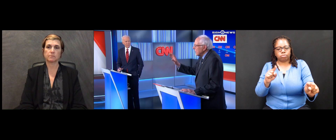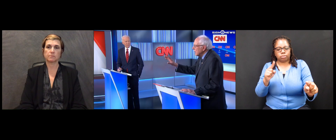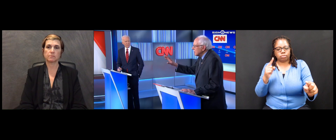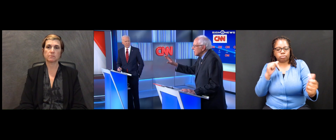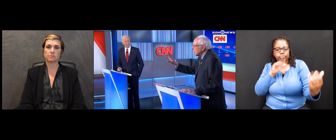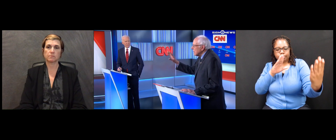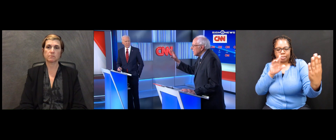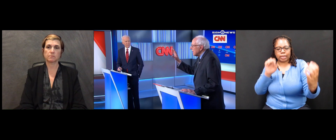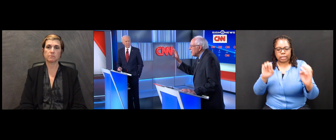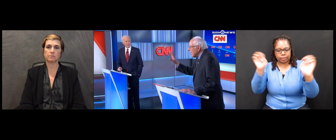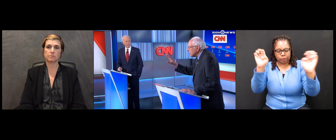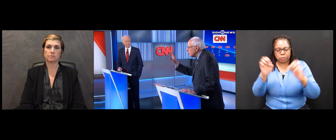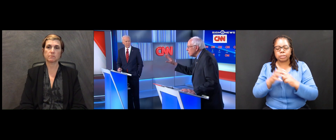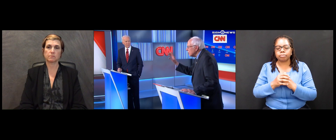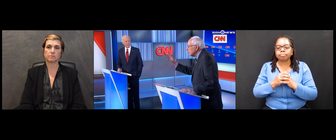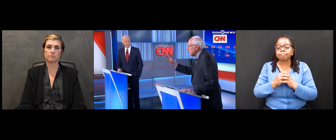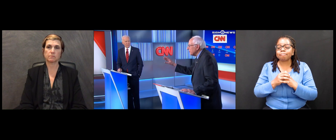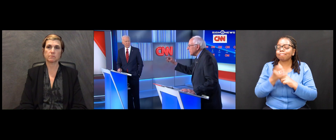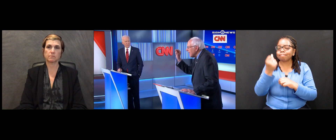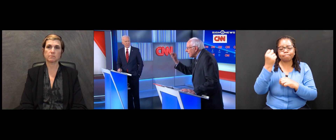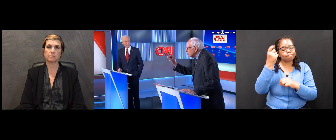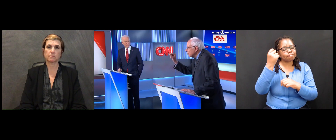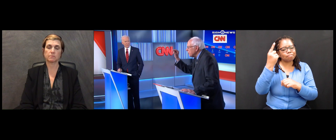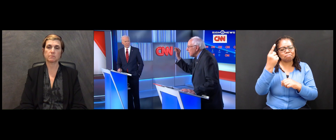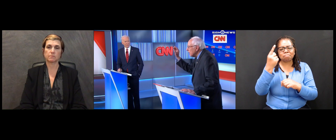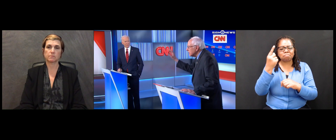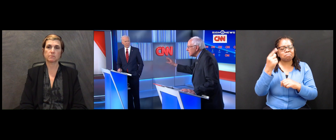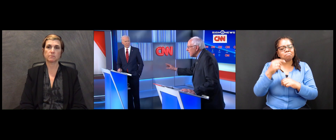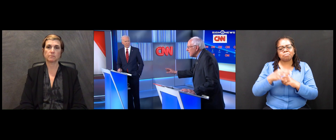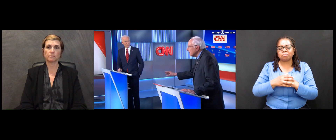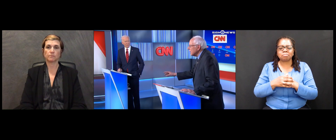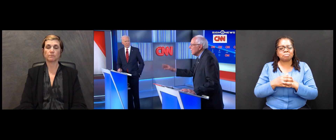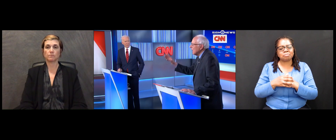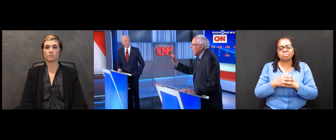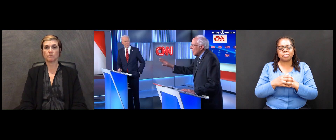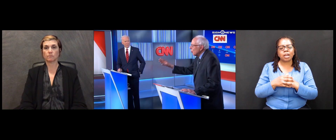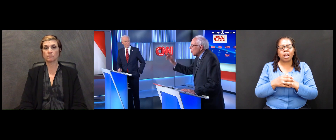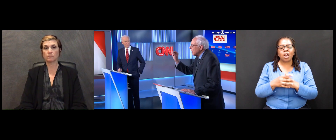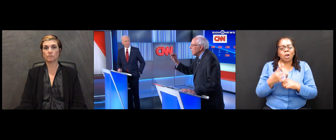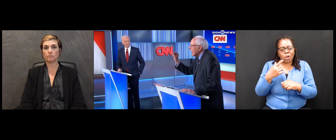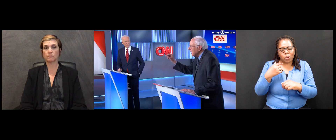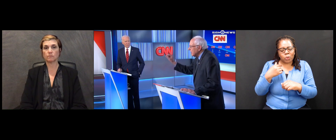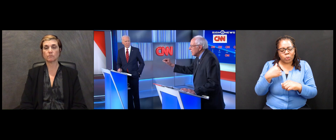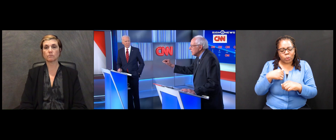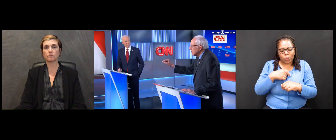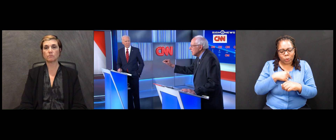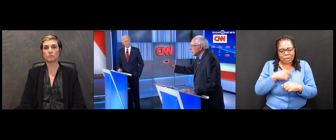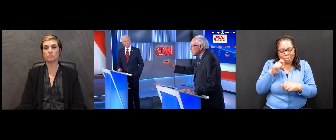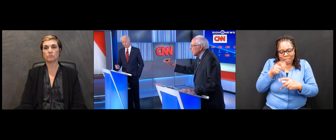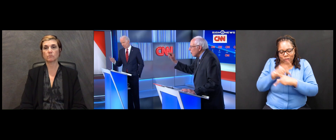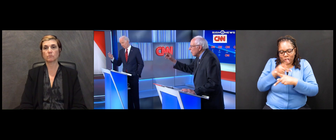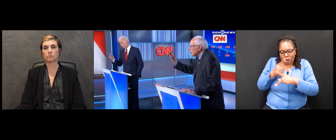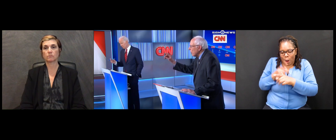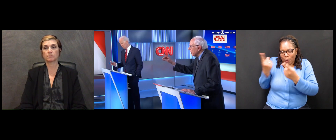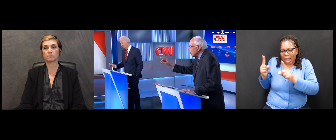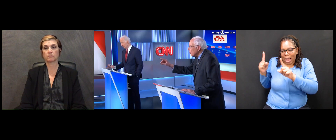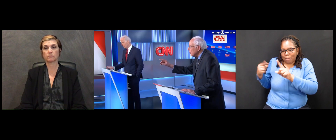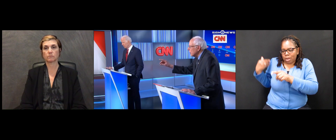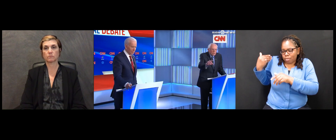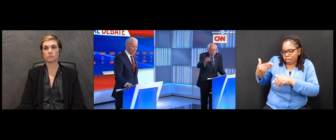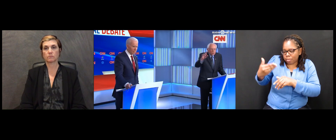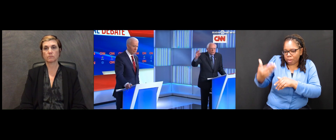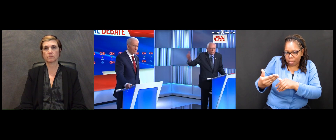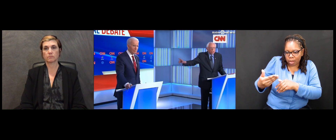But it is not good enough not to be understanding how we got here and where we want to